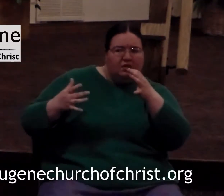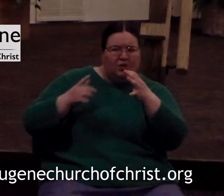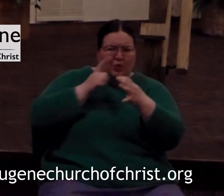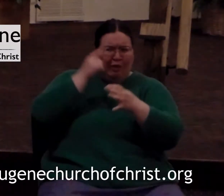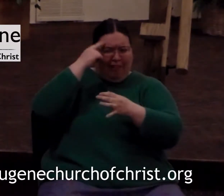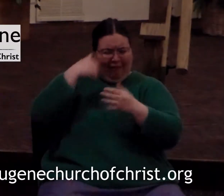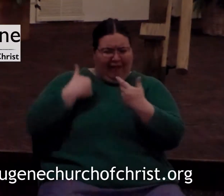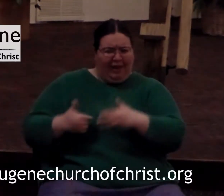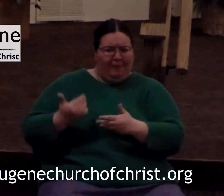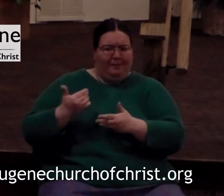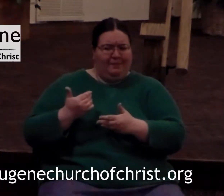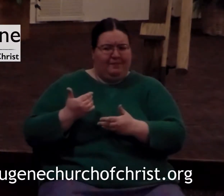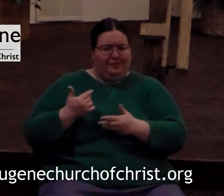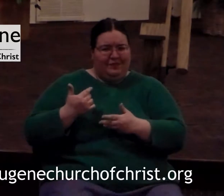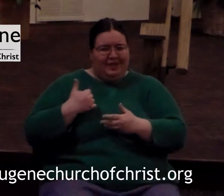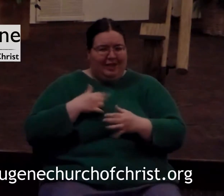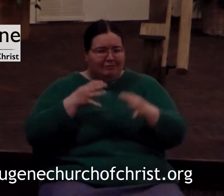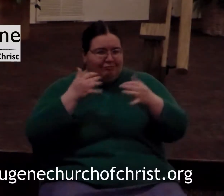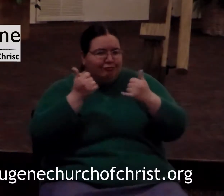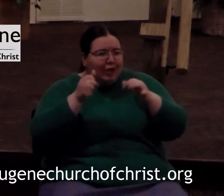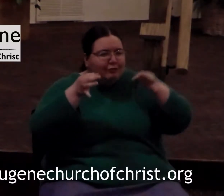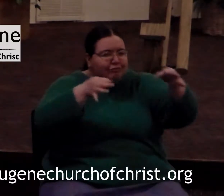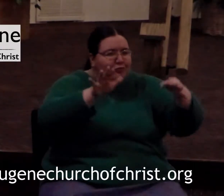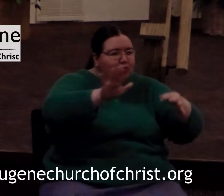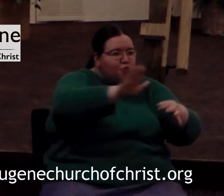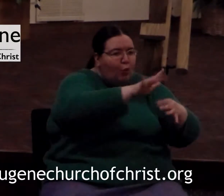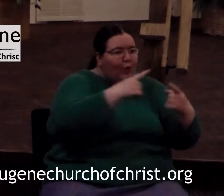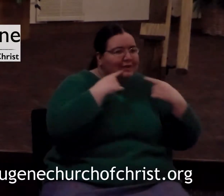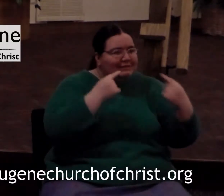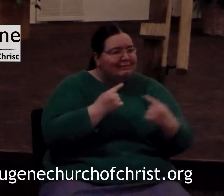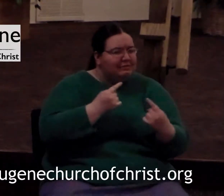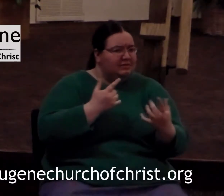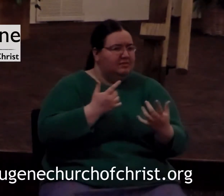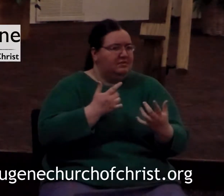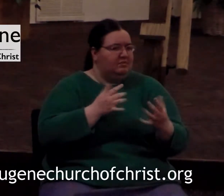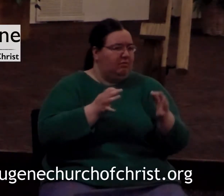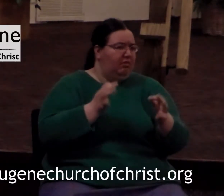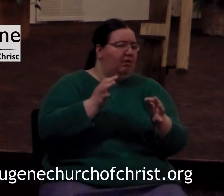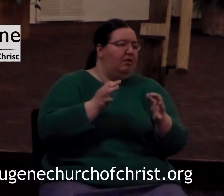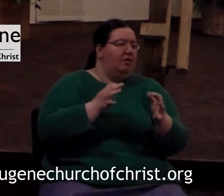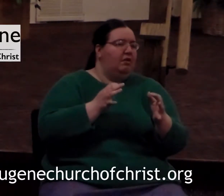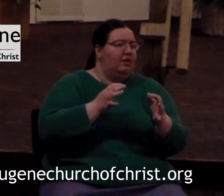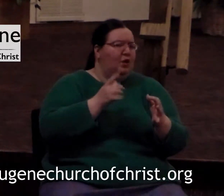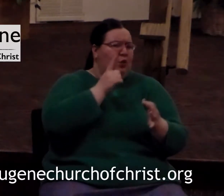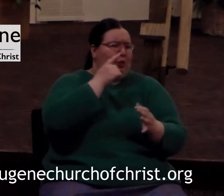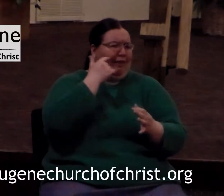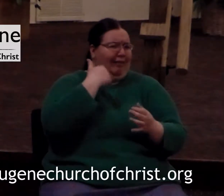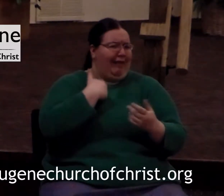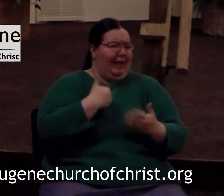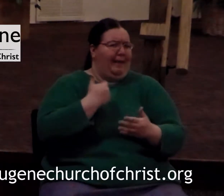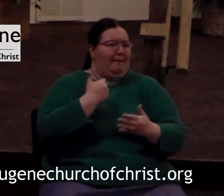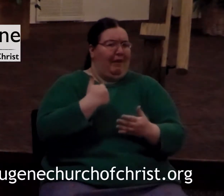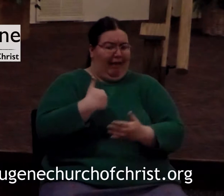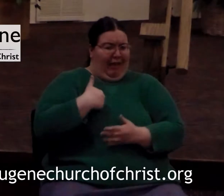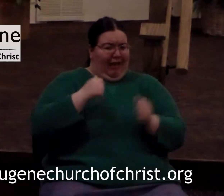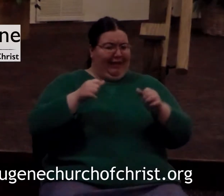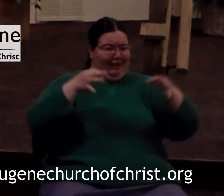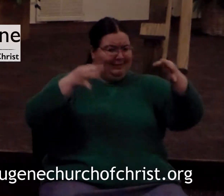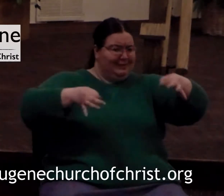think I am? And it's the same way, when you look at the sin that I struggle with, who do you think that you are, that you're able to decide these things? And what we